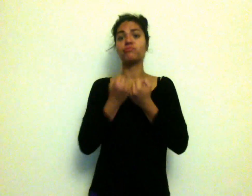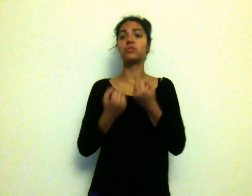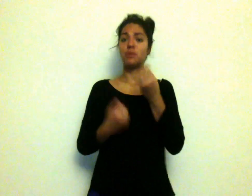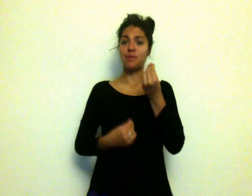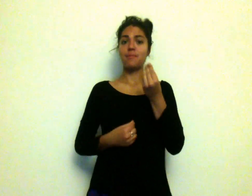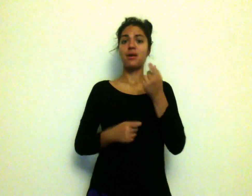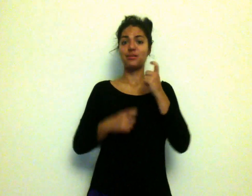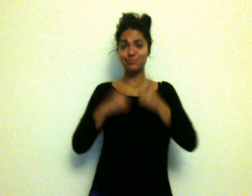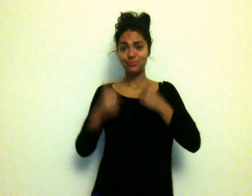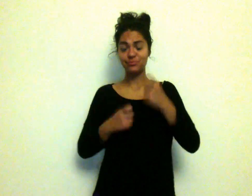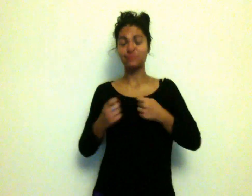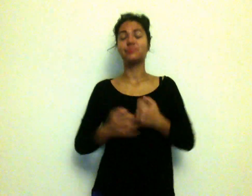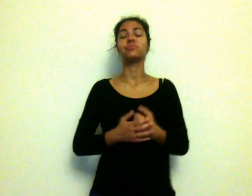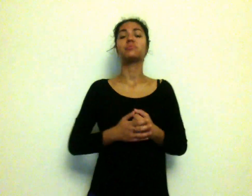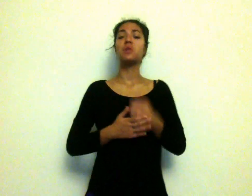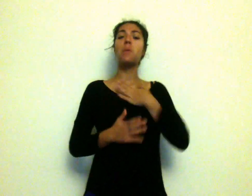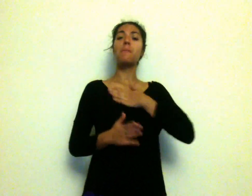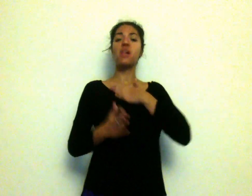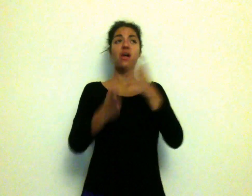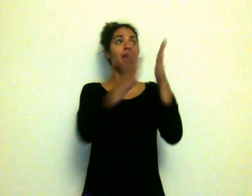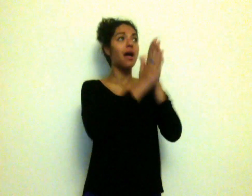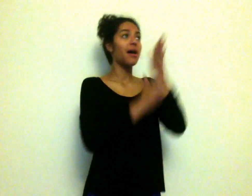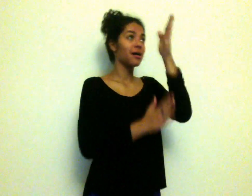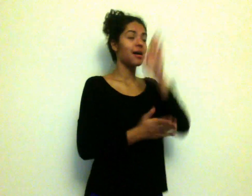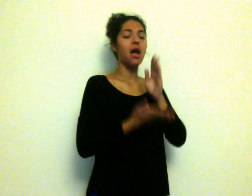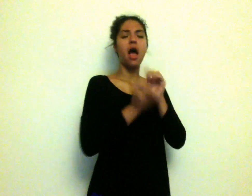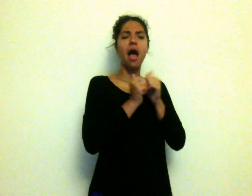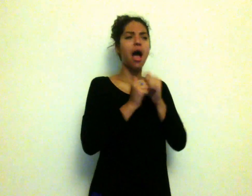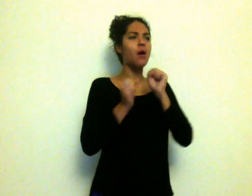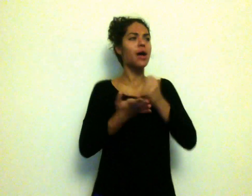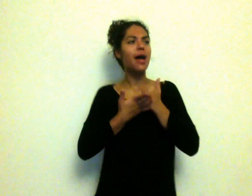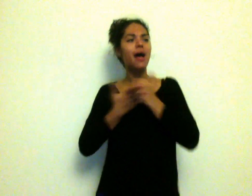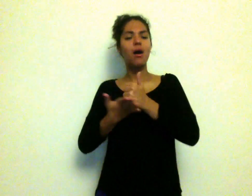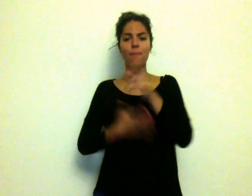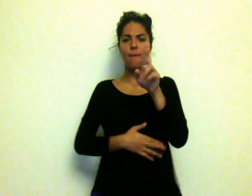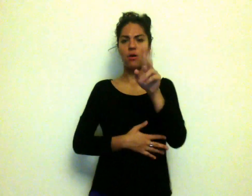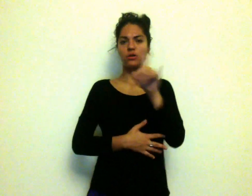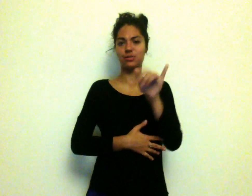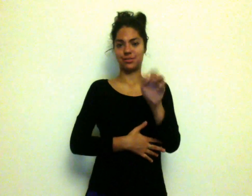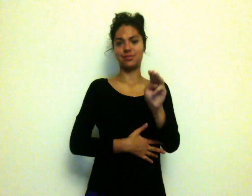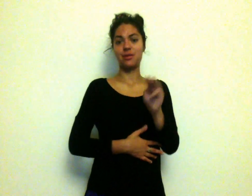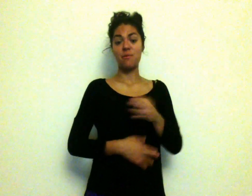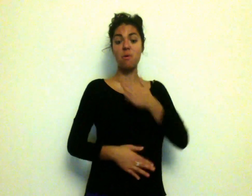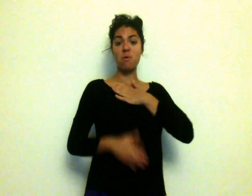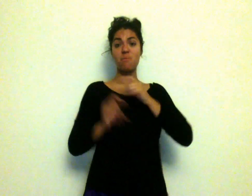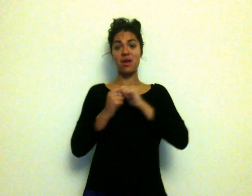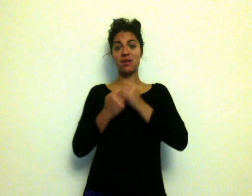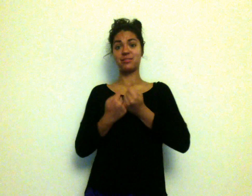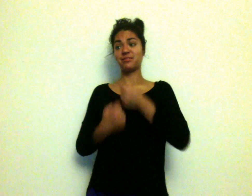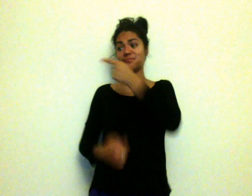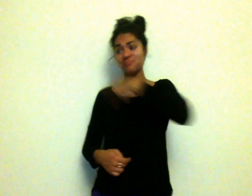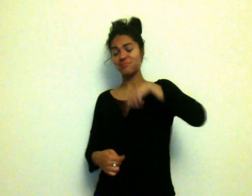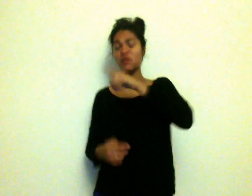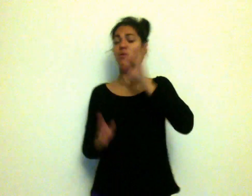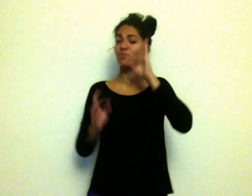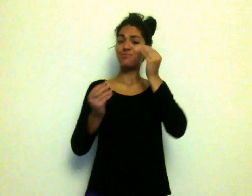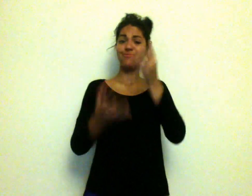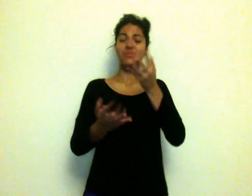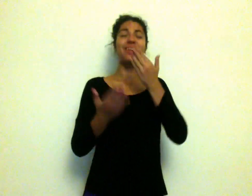with RZIM at this time. We'll be grateful, and on behalf of our entire worldwide team, this is Ravi Zacharias saying thank you